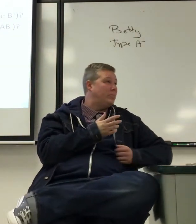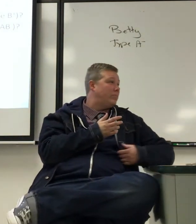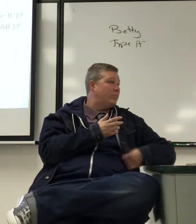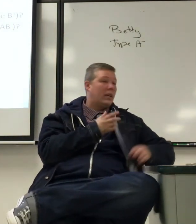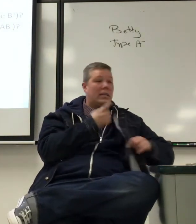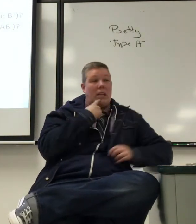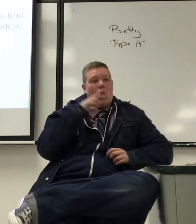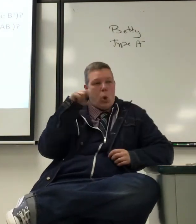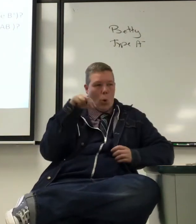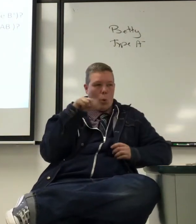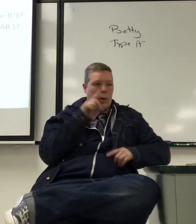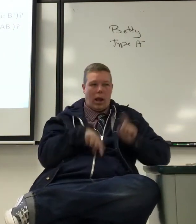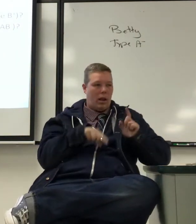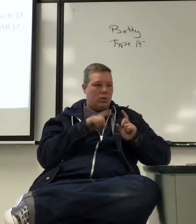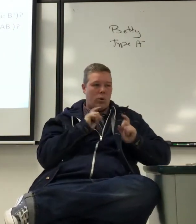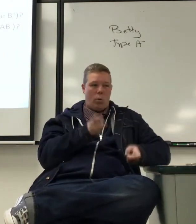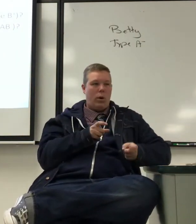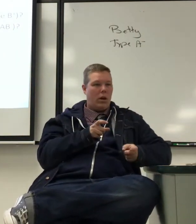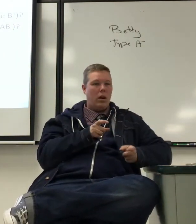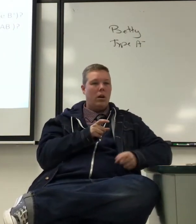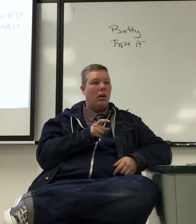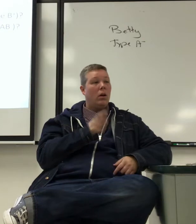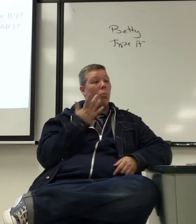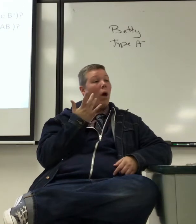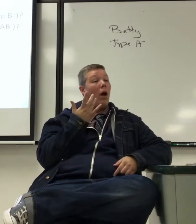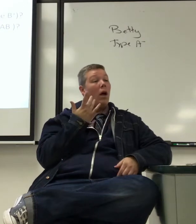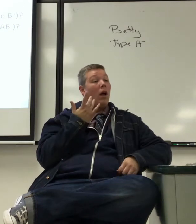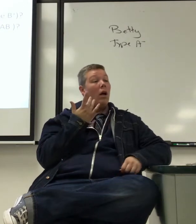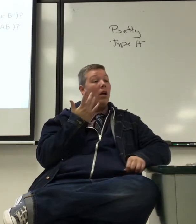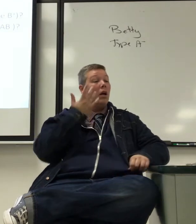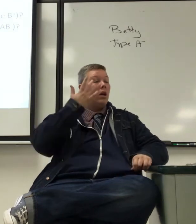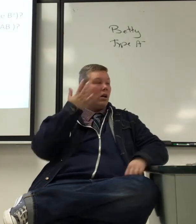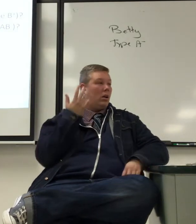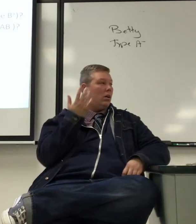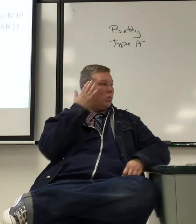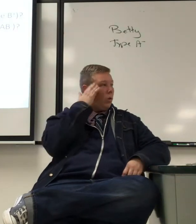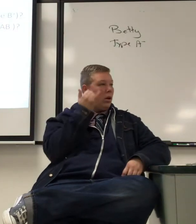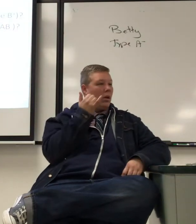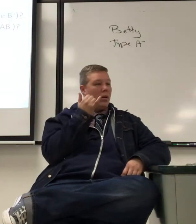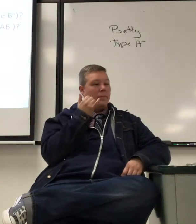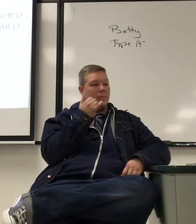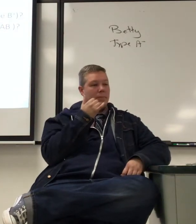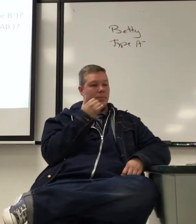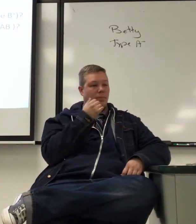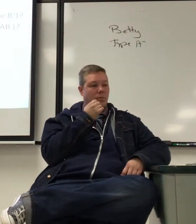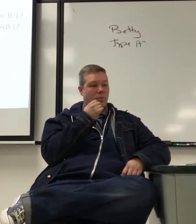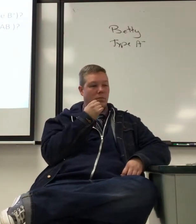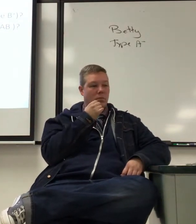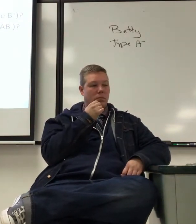It's a no. yes. Anyone want to volunteer with thinking what cross-reacted?